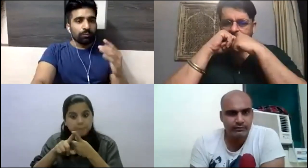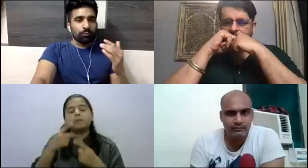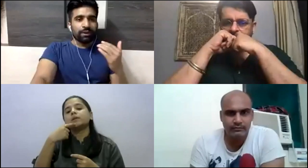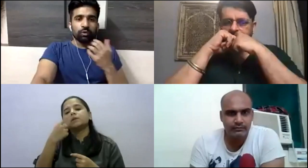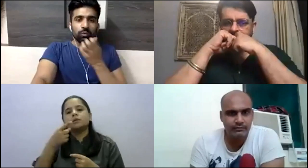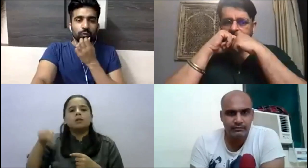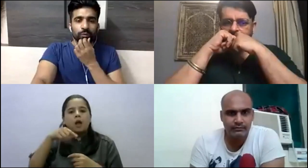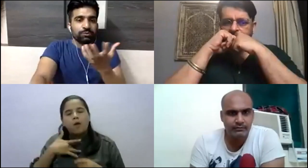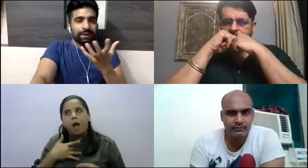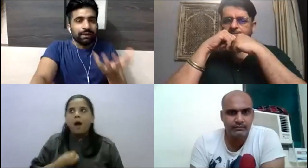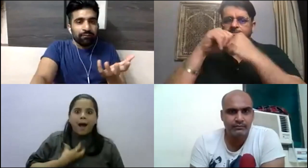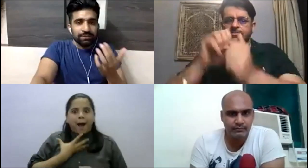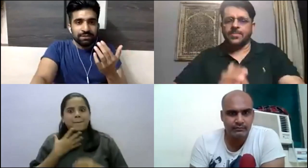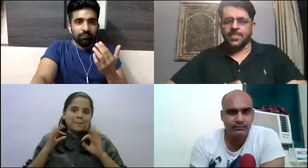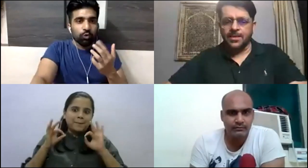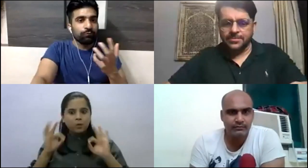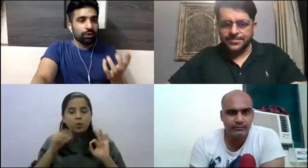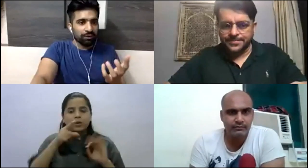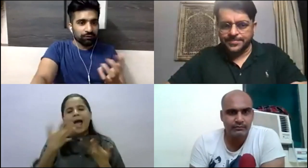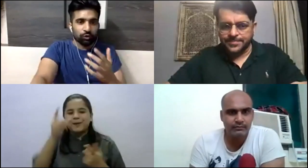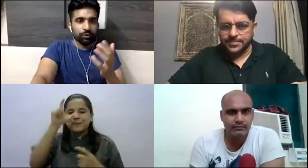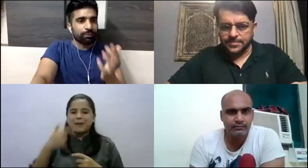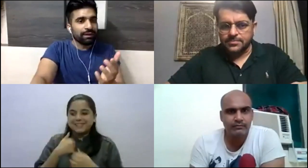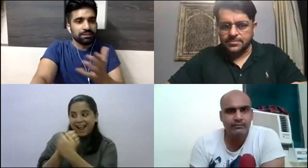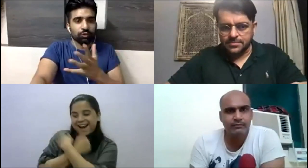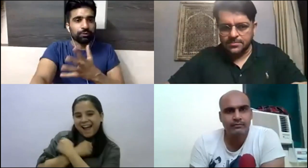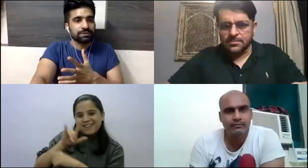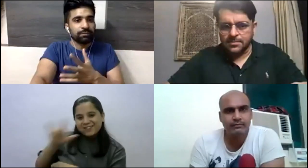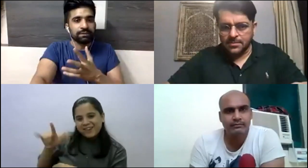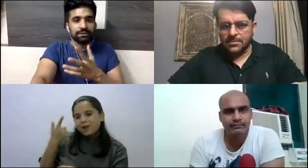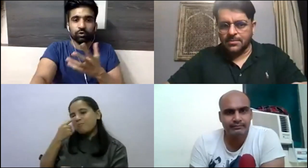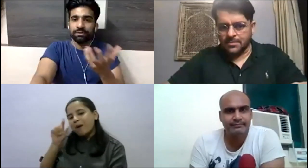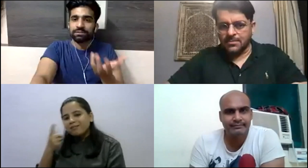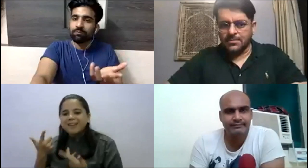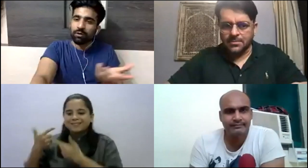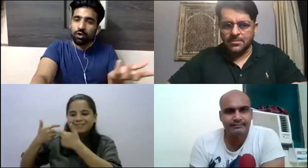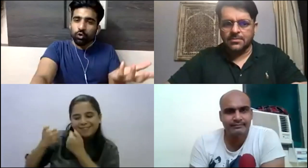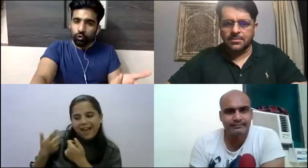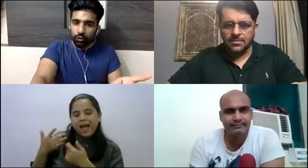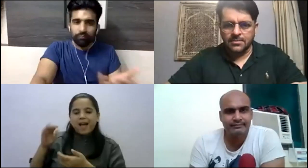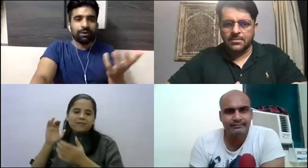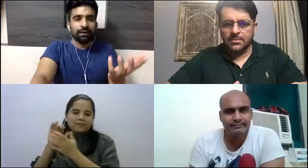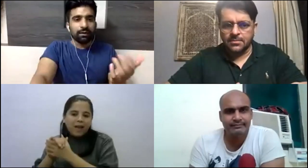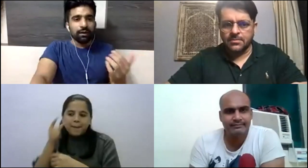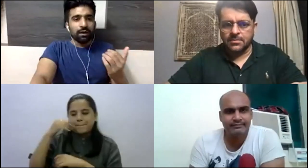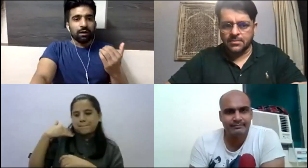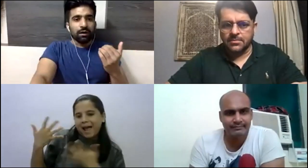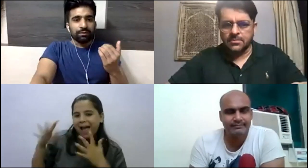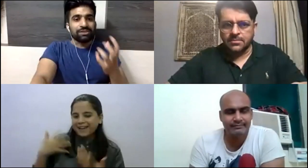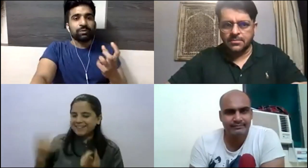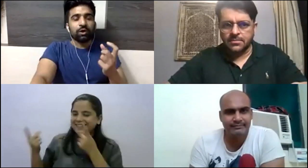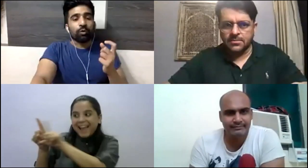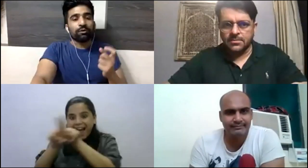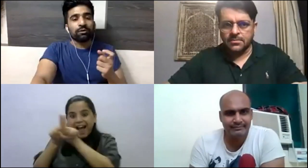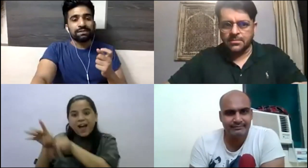Two, when you spend time with someone whom you love, it could be your parents, it could be your siblings, it could be someone who a friend,